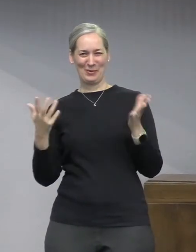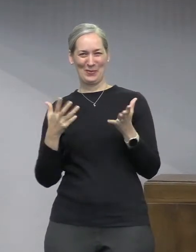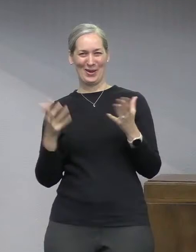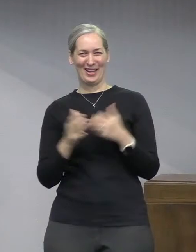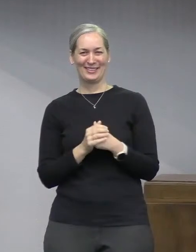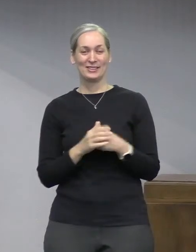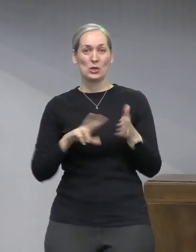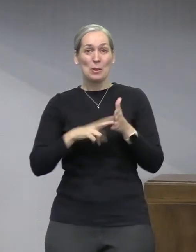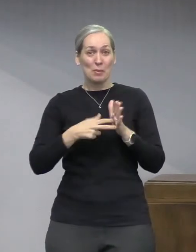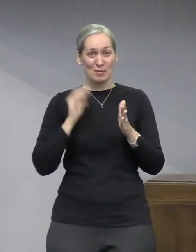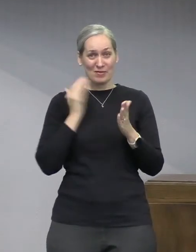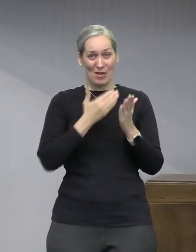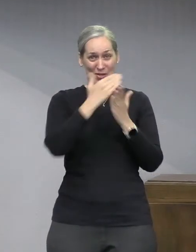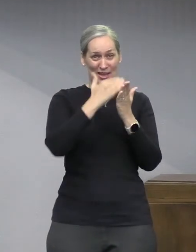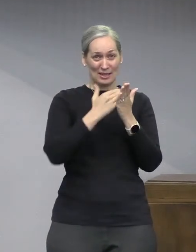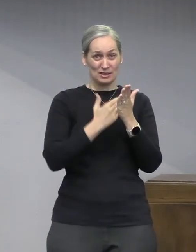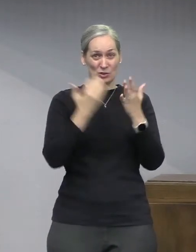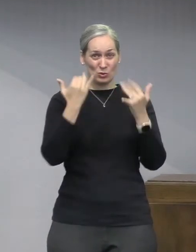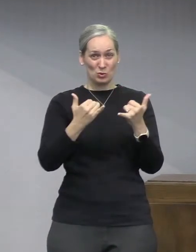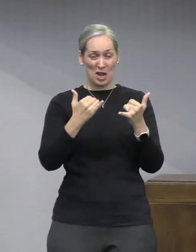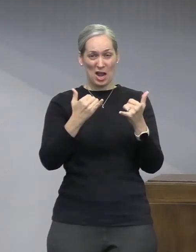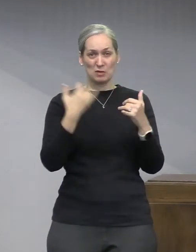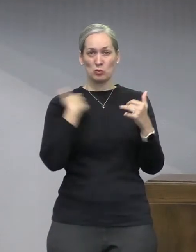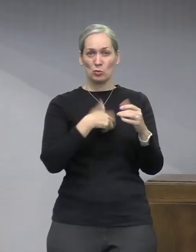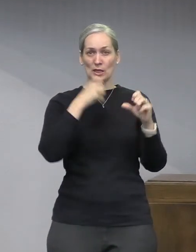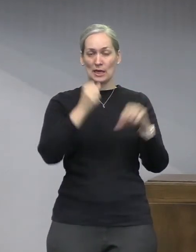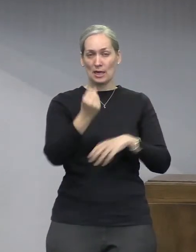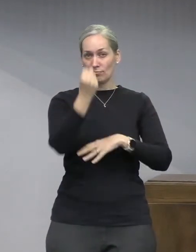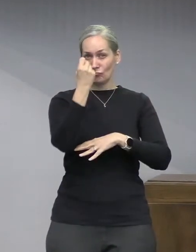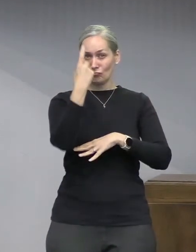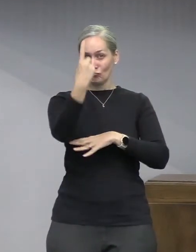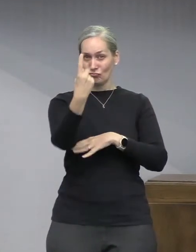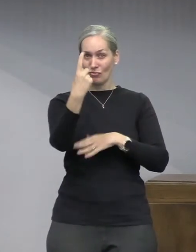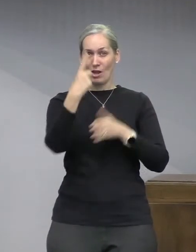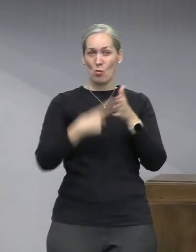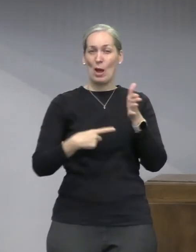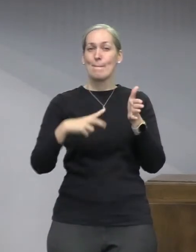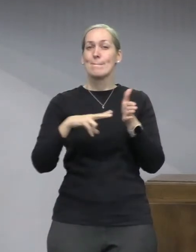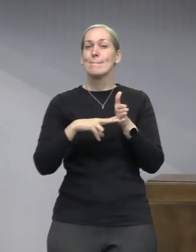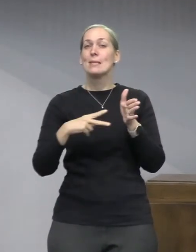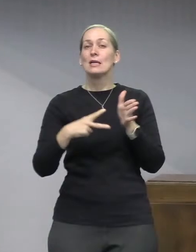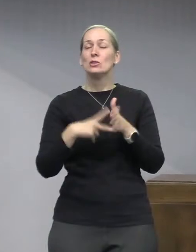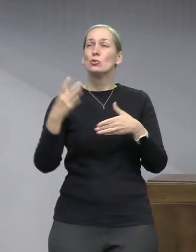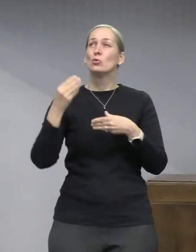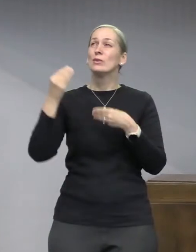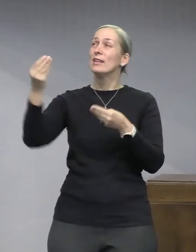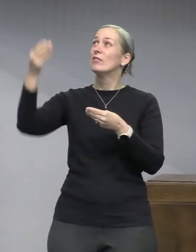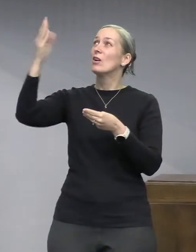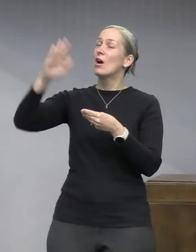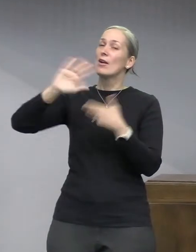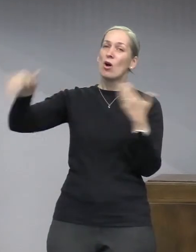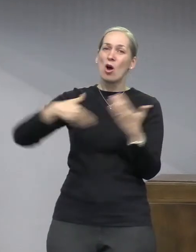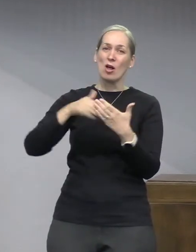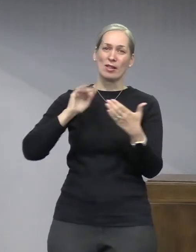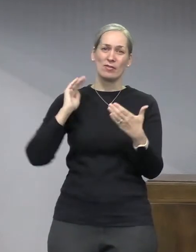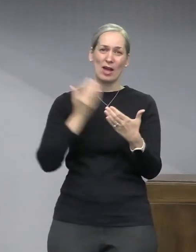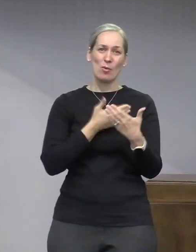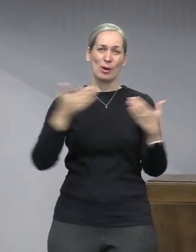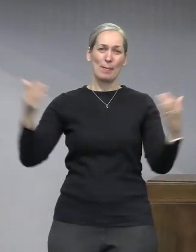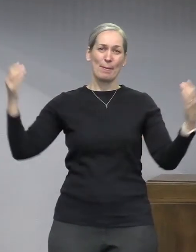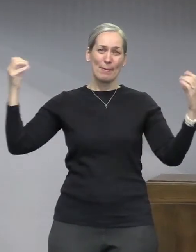The purpose of our lesson this morning is to understand what it is to give God all of our